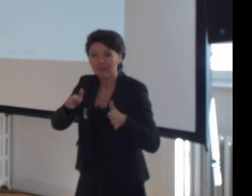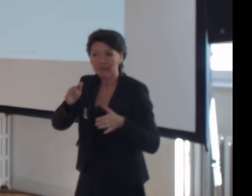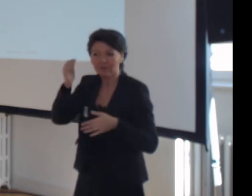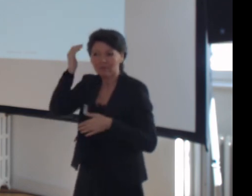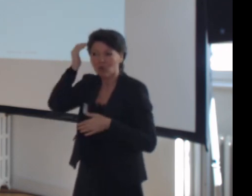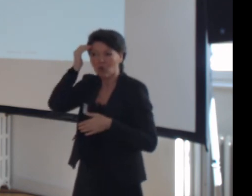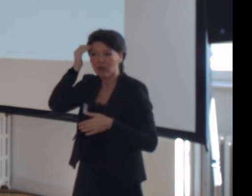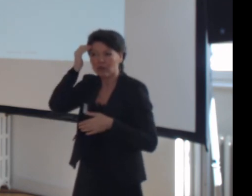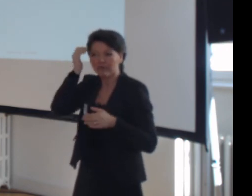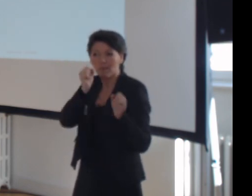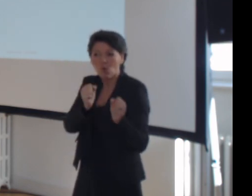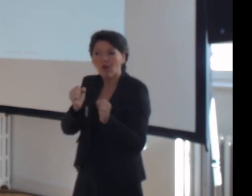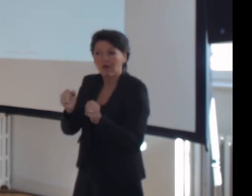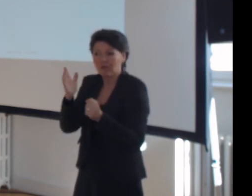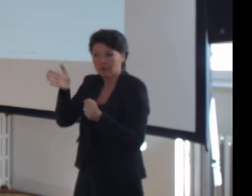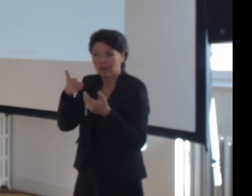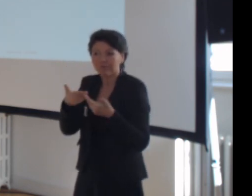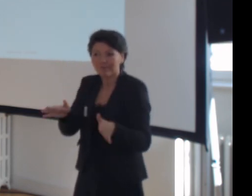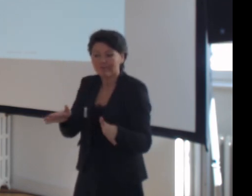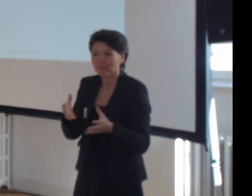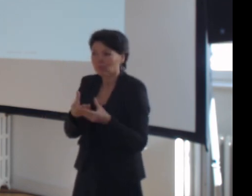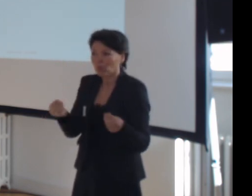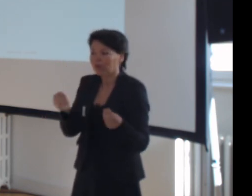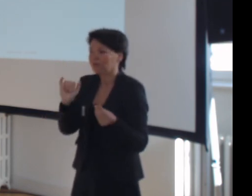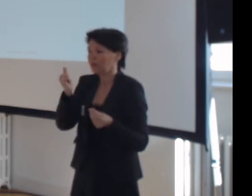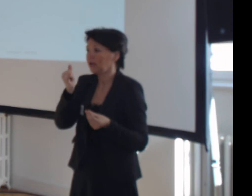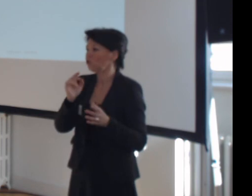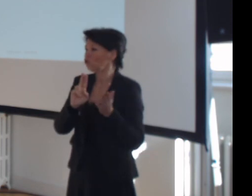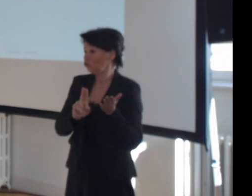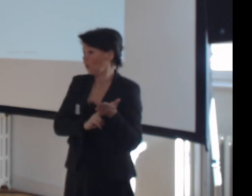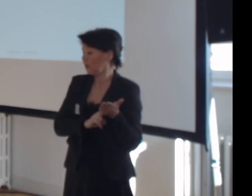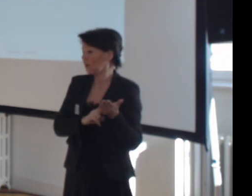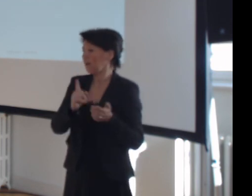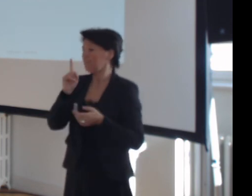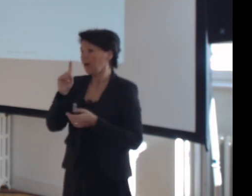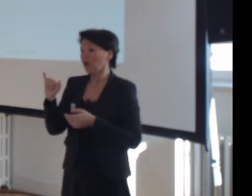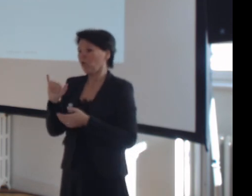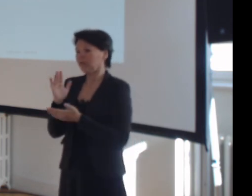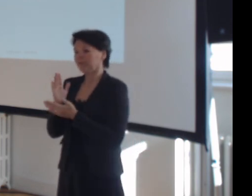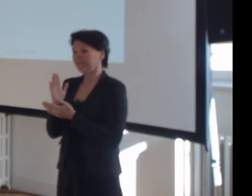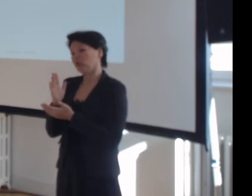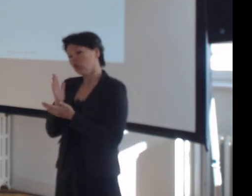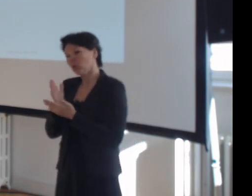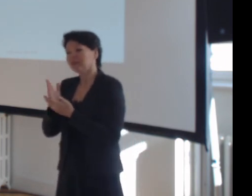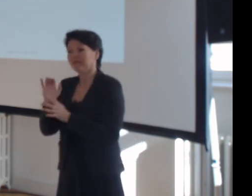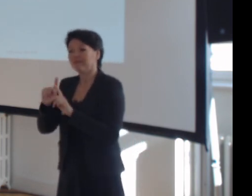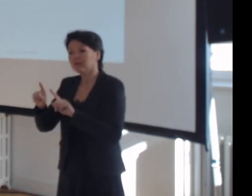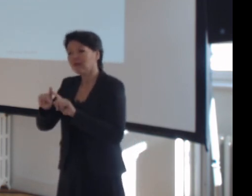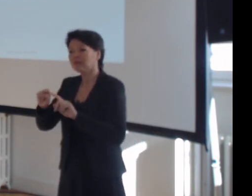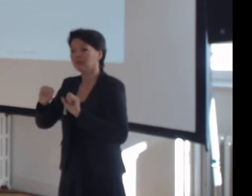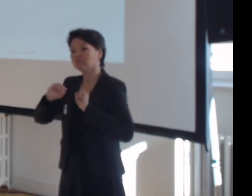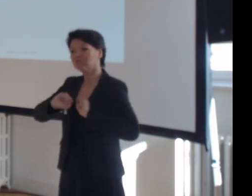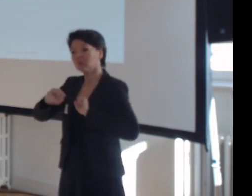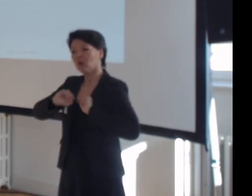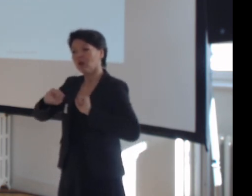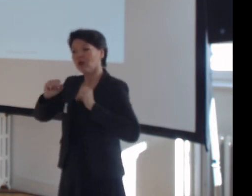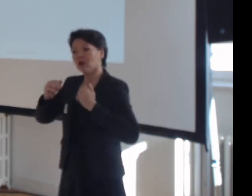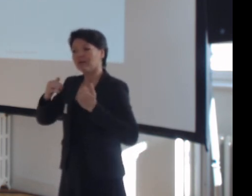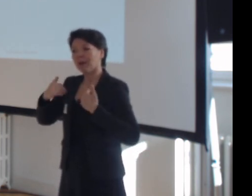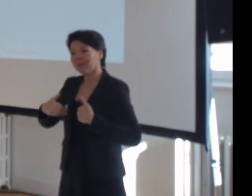of cognitive abilities. Yes, that's true. But what I found by interviewing a lot of occupational therapists in